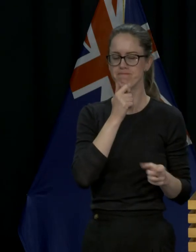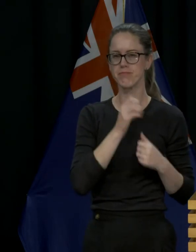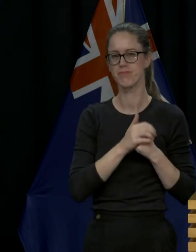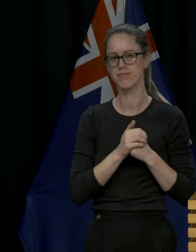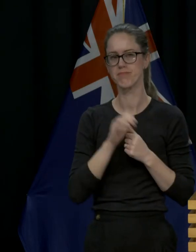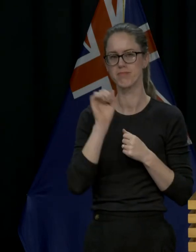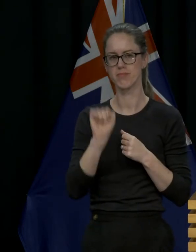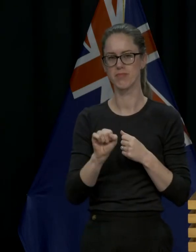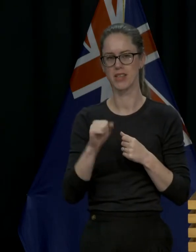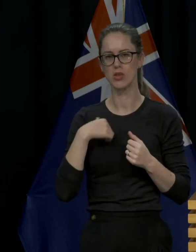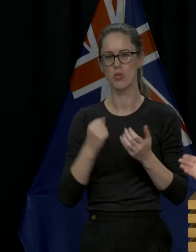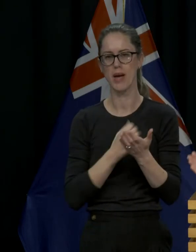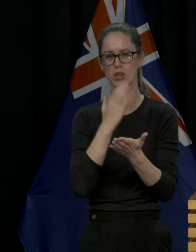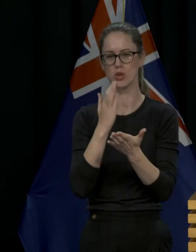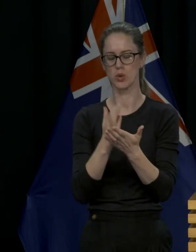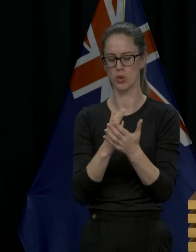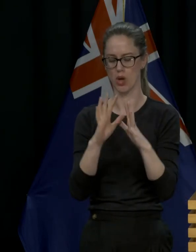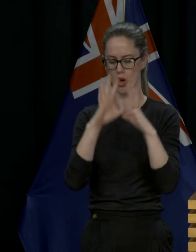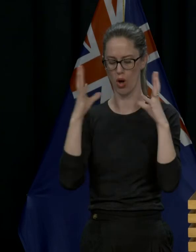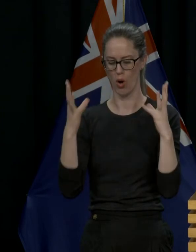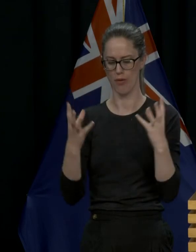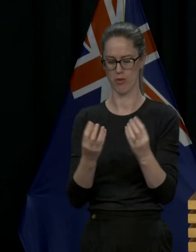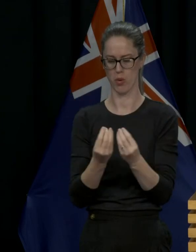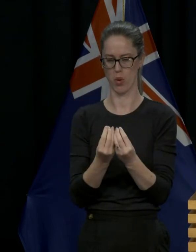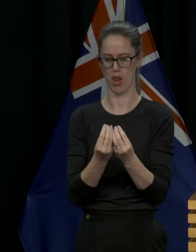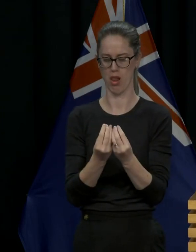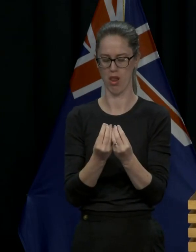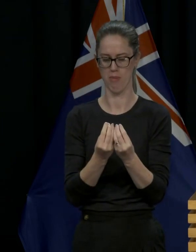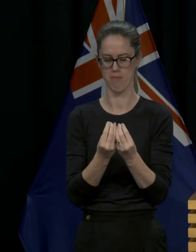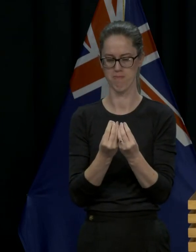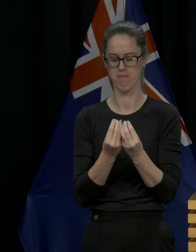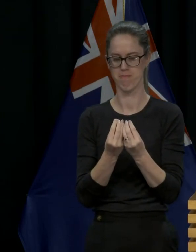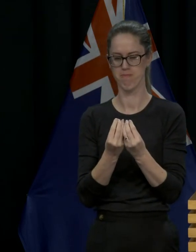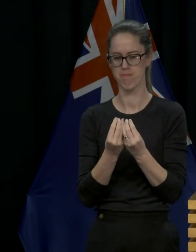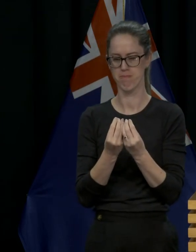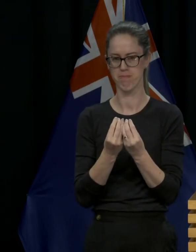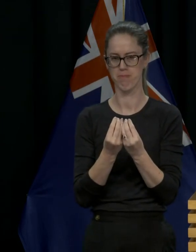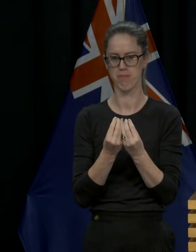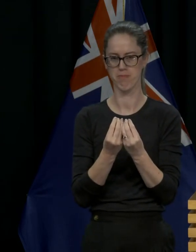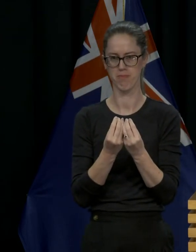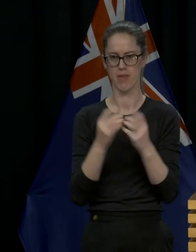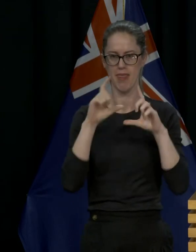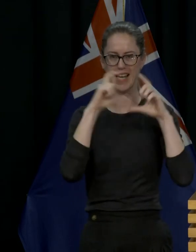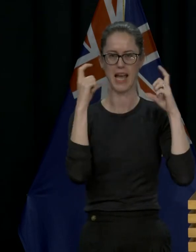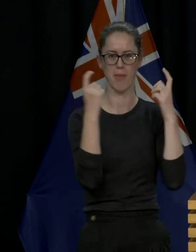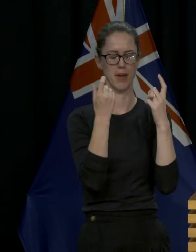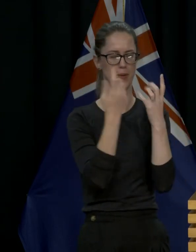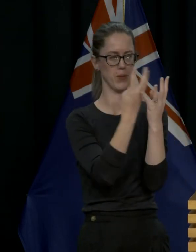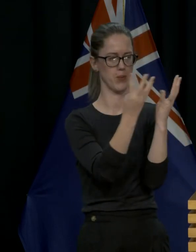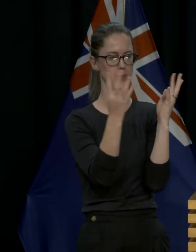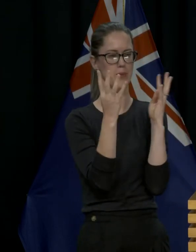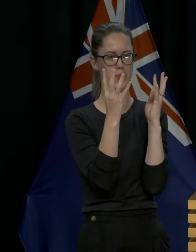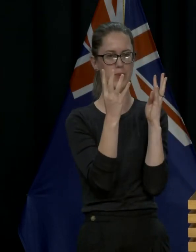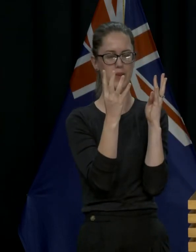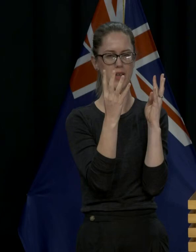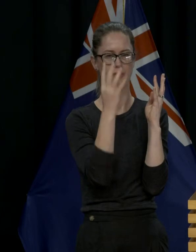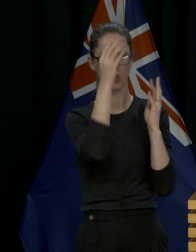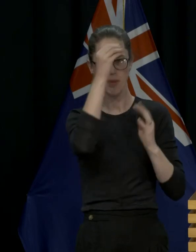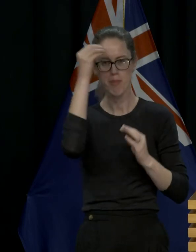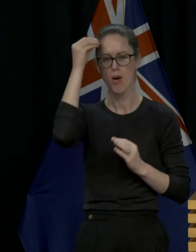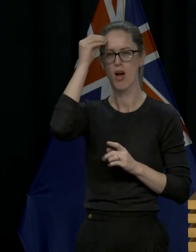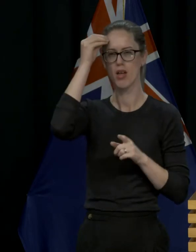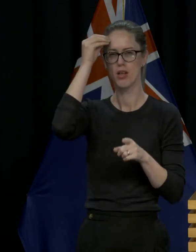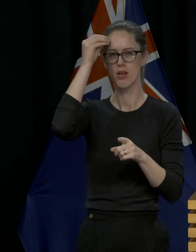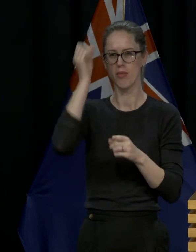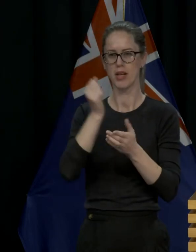then about making sure that in the totality of our lineup within Cabinet, I'm equally mindful of making